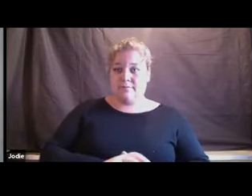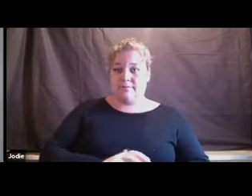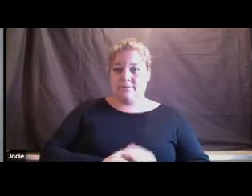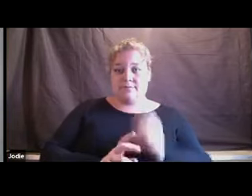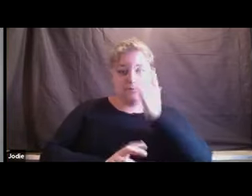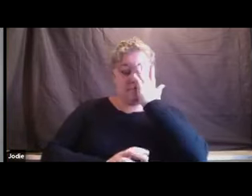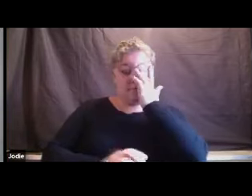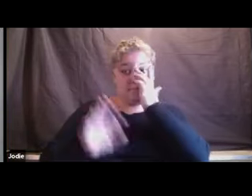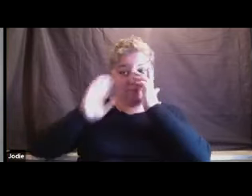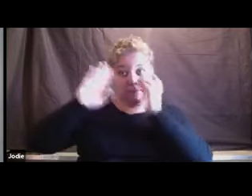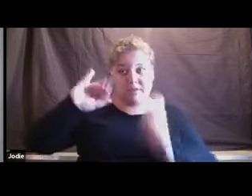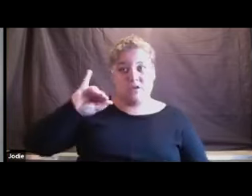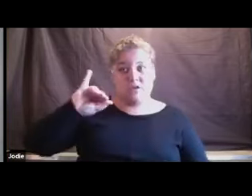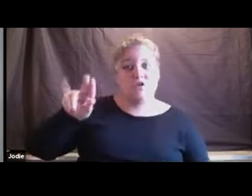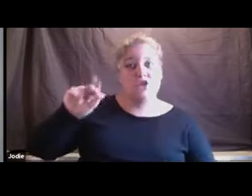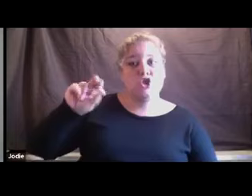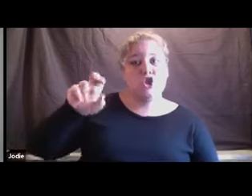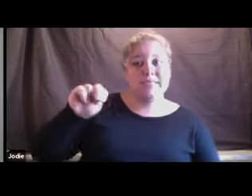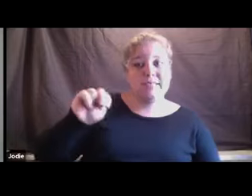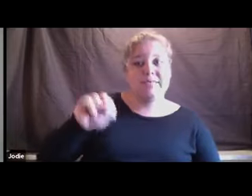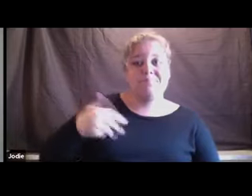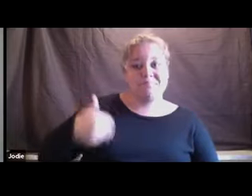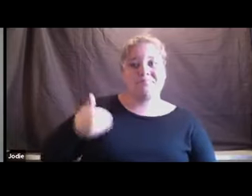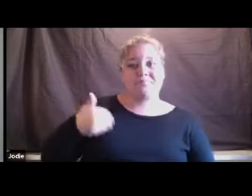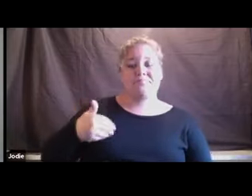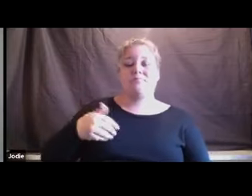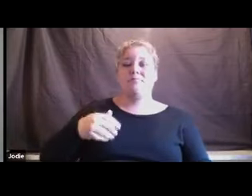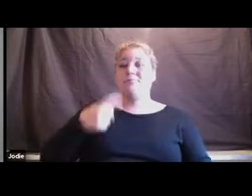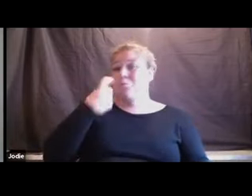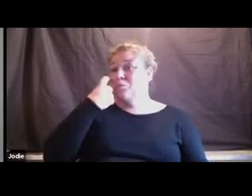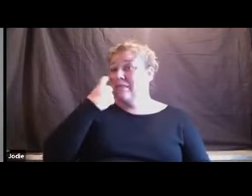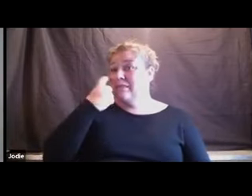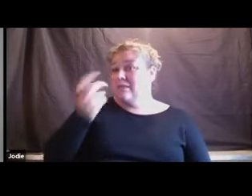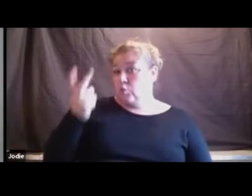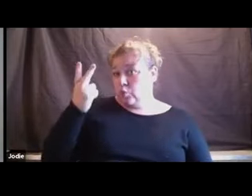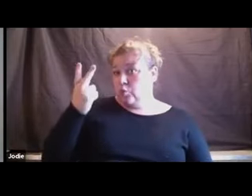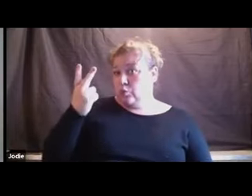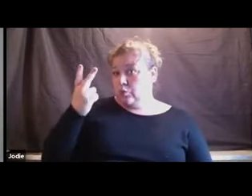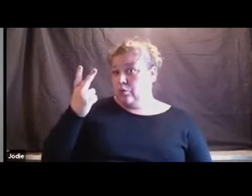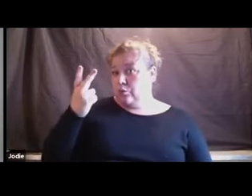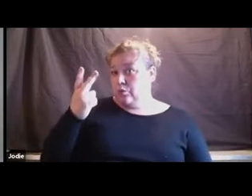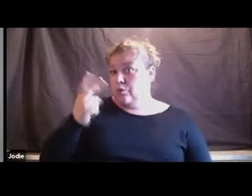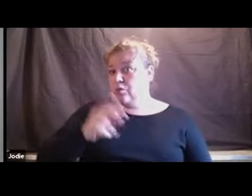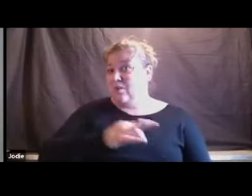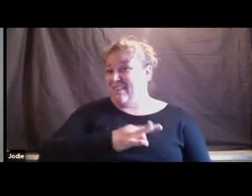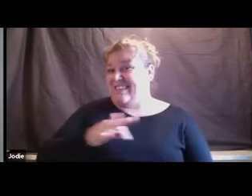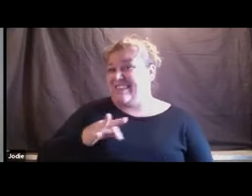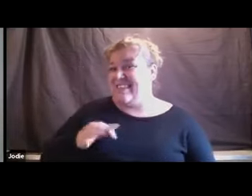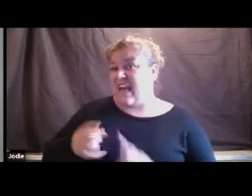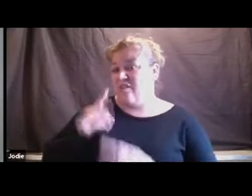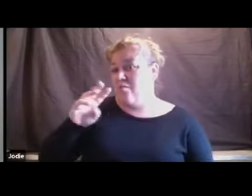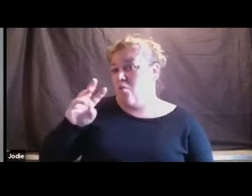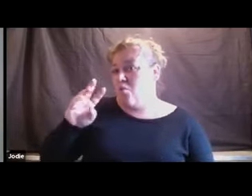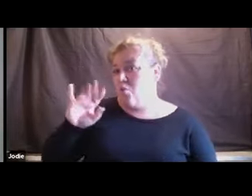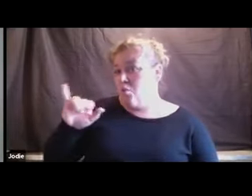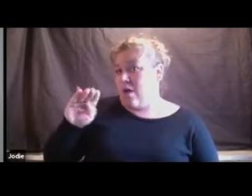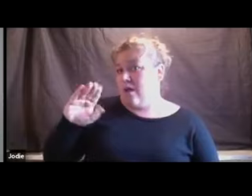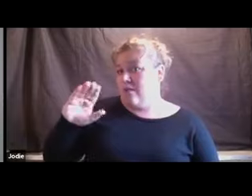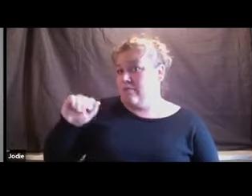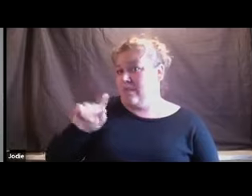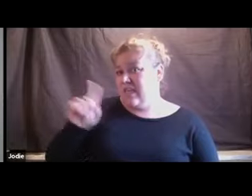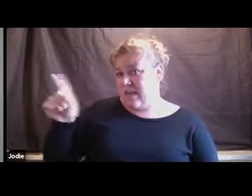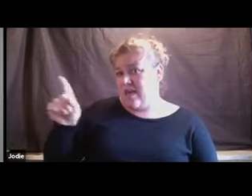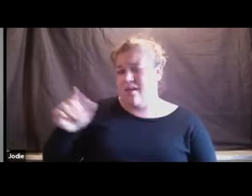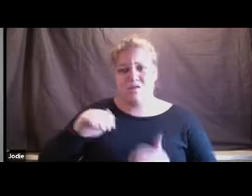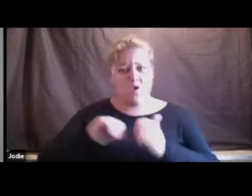Justin again with WKVT. Recently, 2 staffers got sick at the Y from COVID-19. I guess, how has the county been working with the